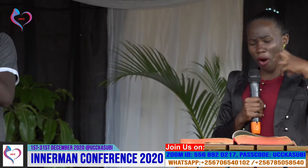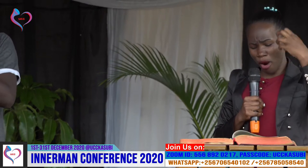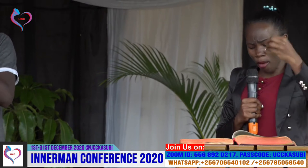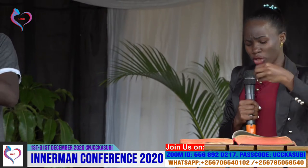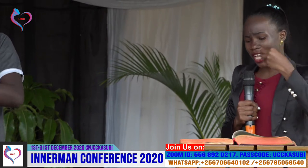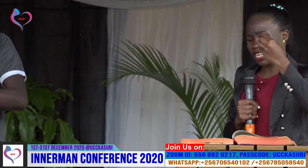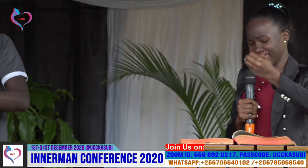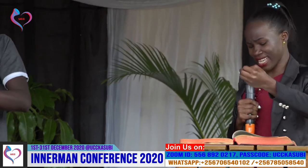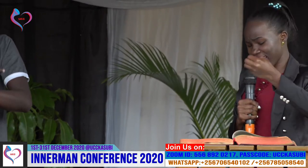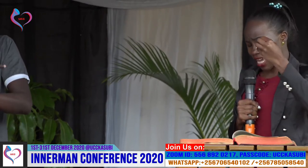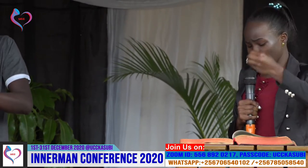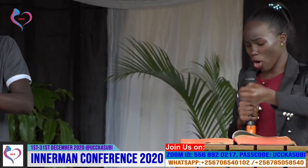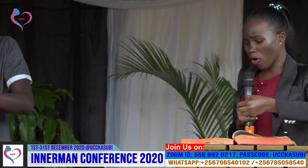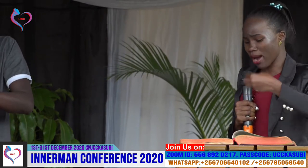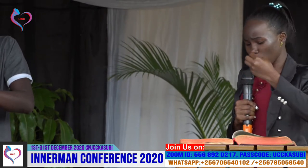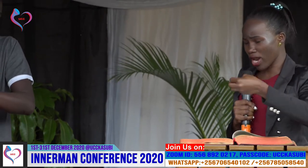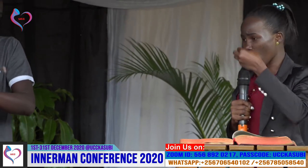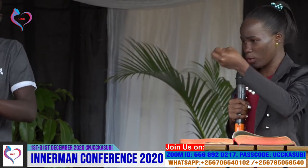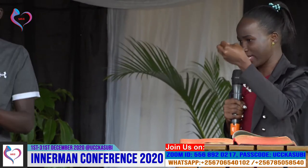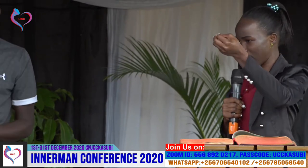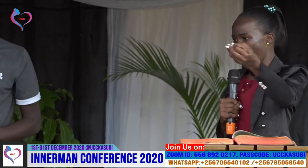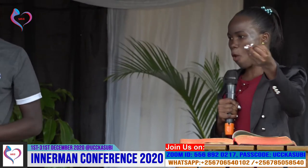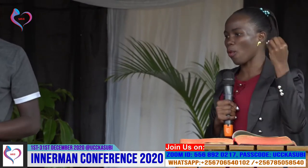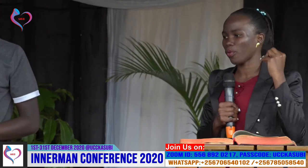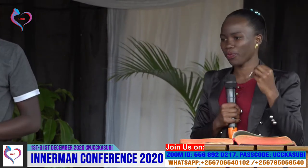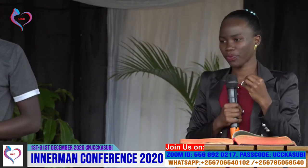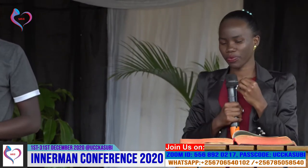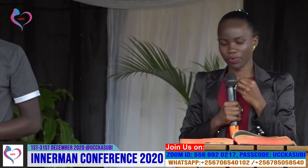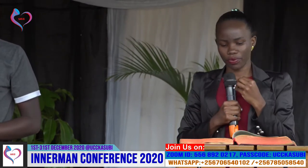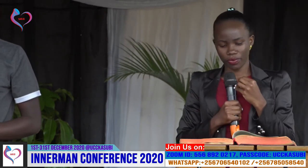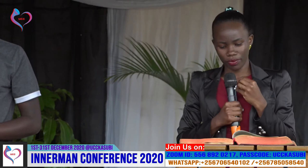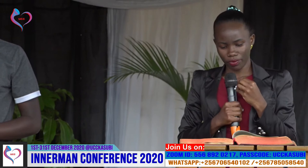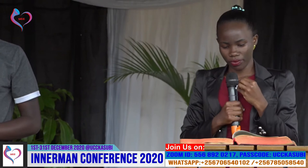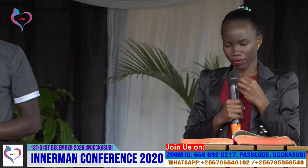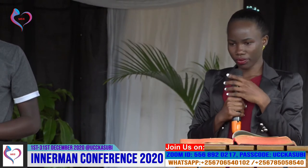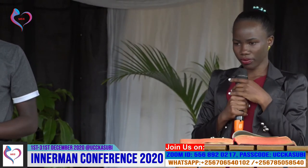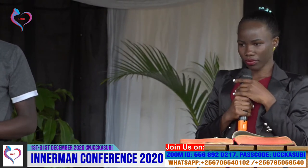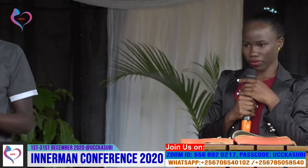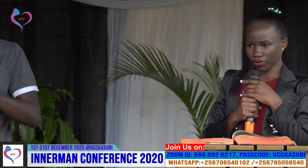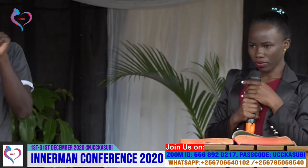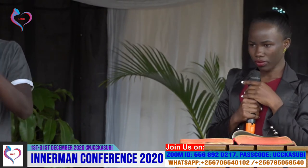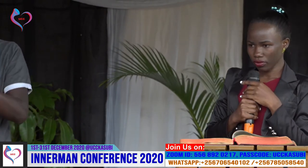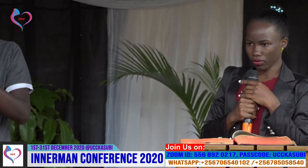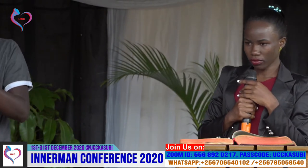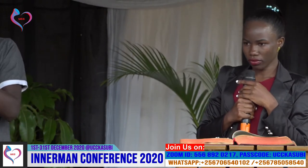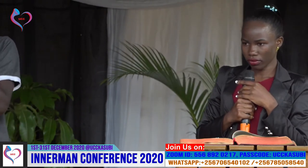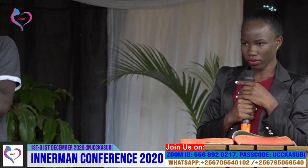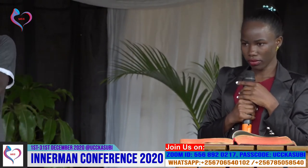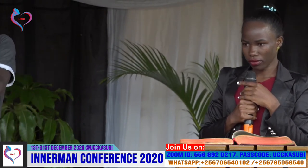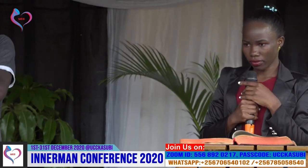Nti omuntu kyasaanidde okukola buli lunaku oluyitawo. What betide you? If you are serving